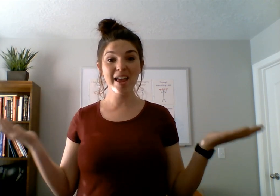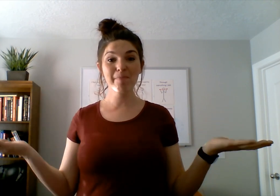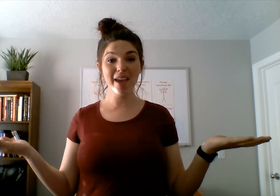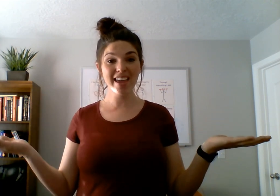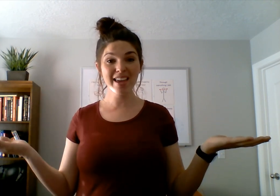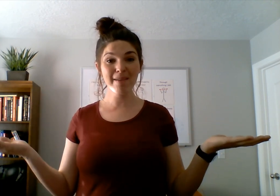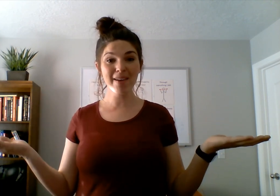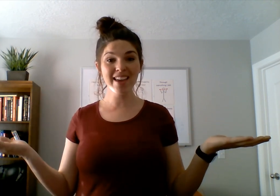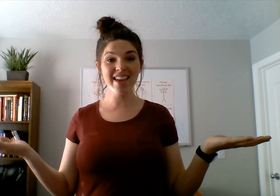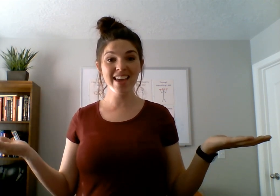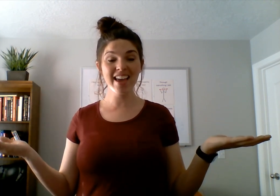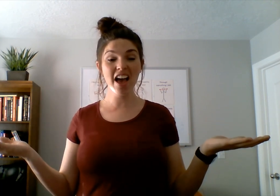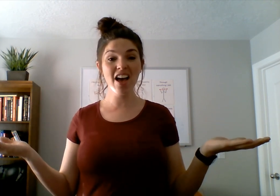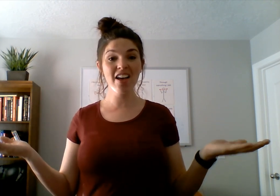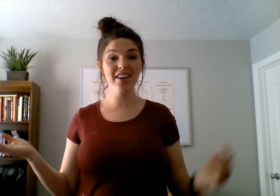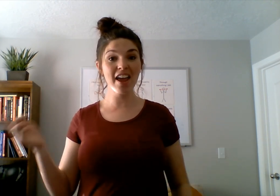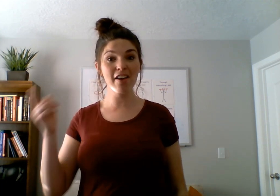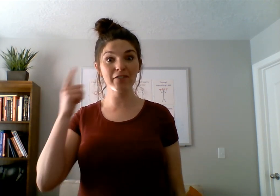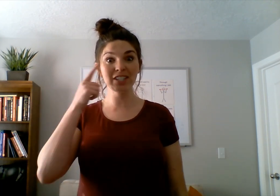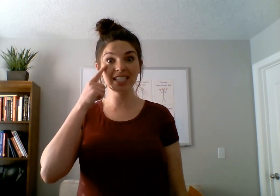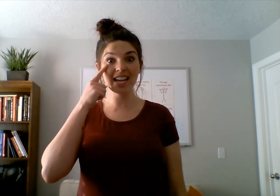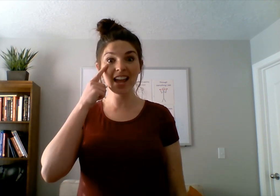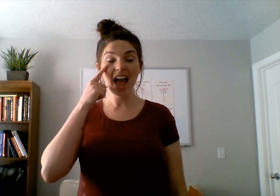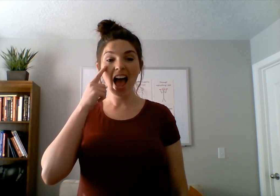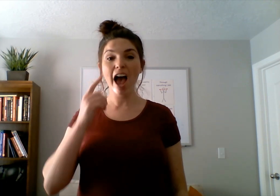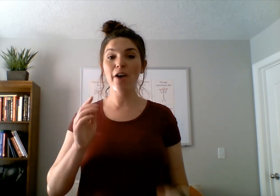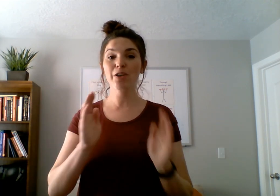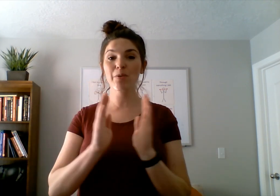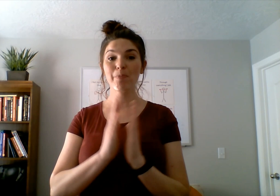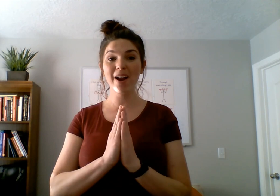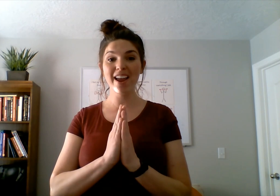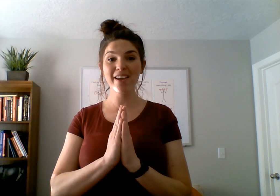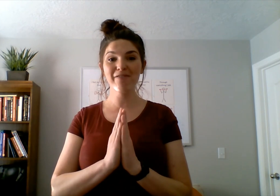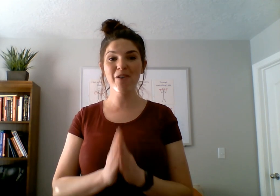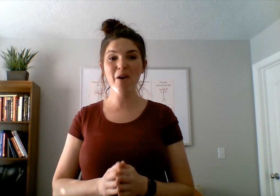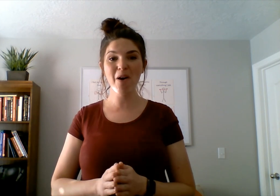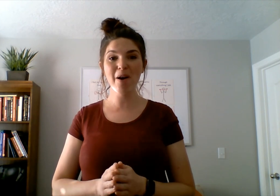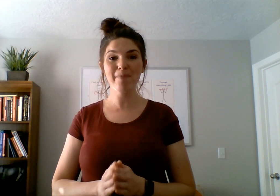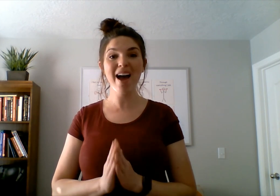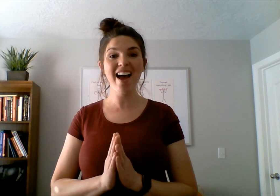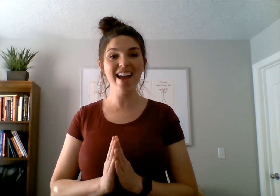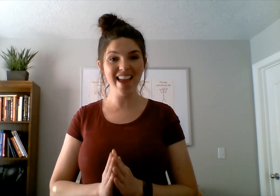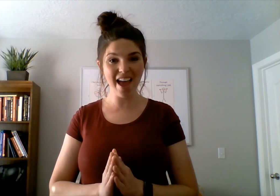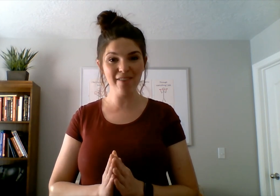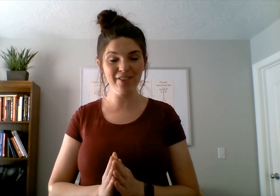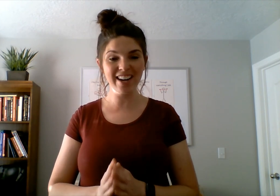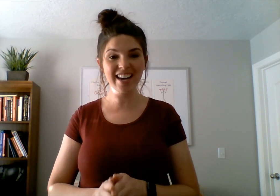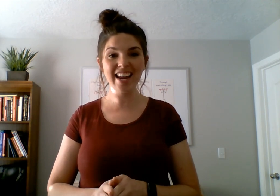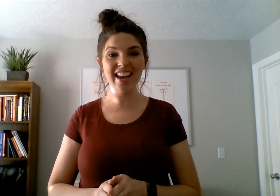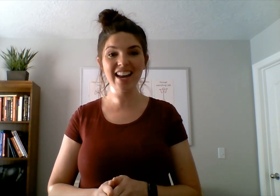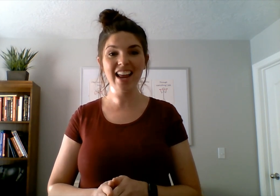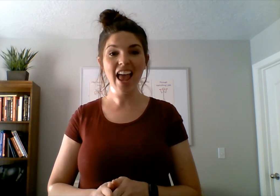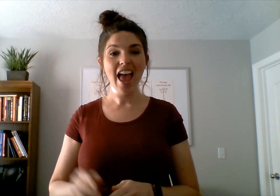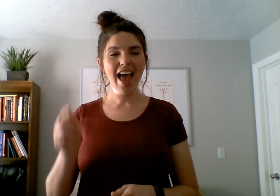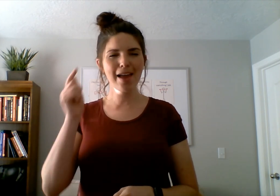maybe I'll never see how you paid for my every need and